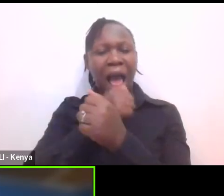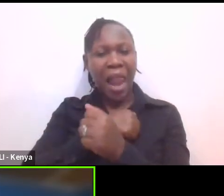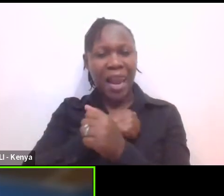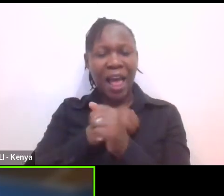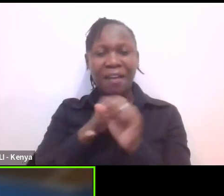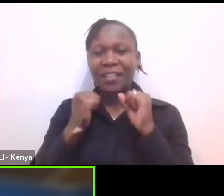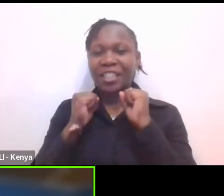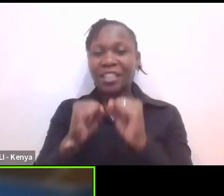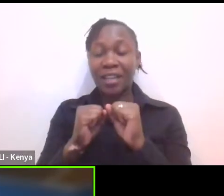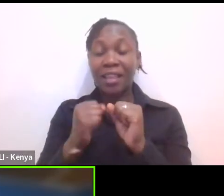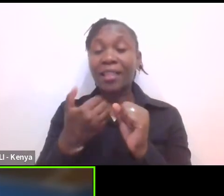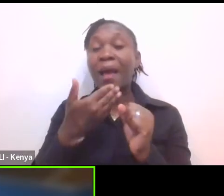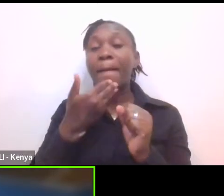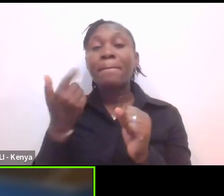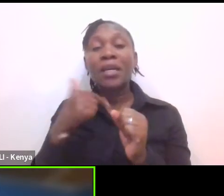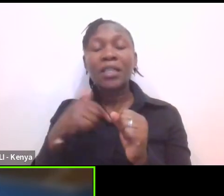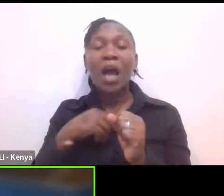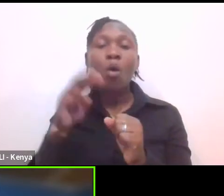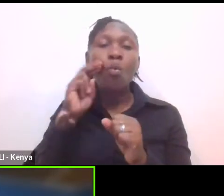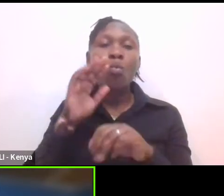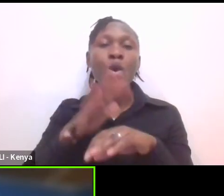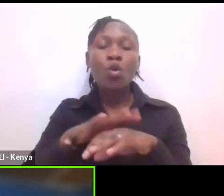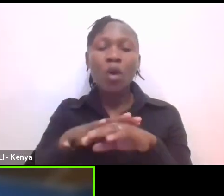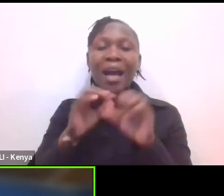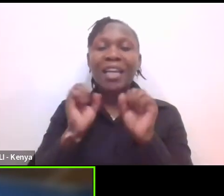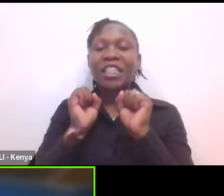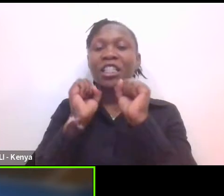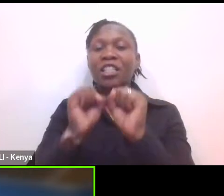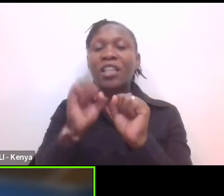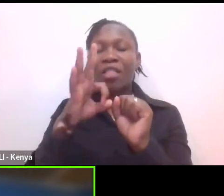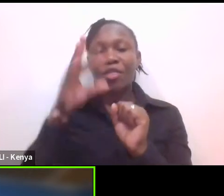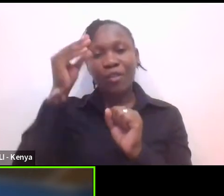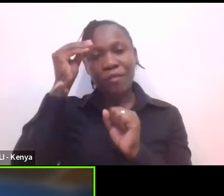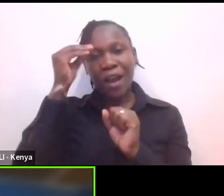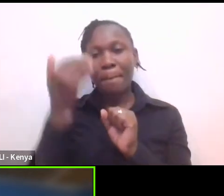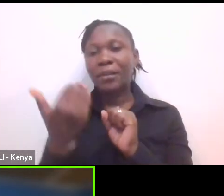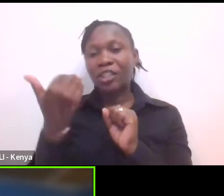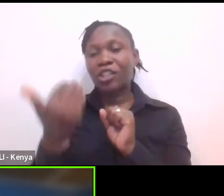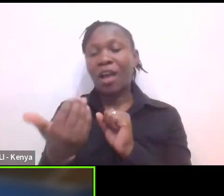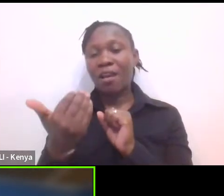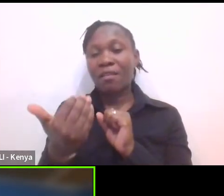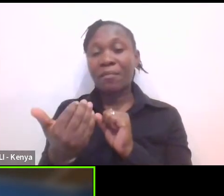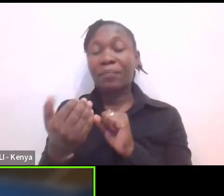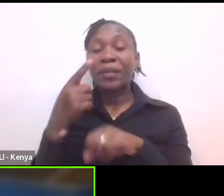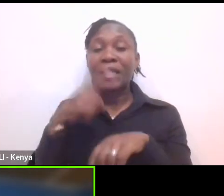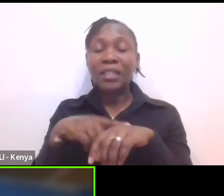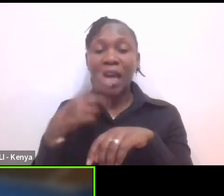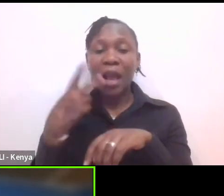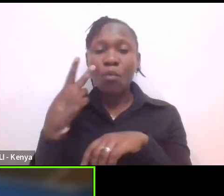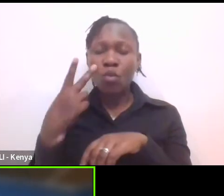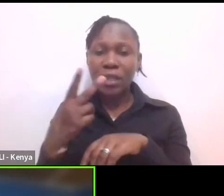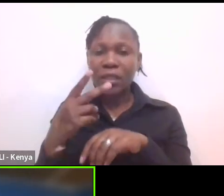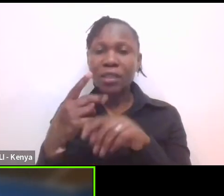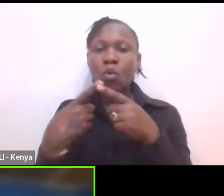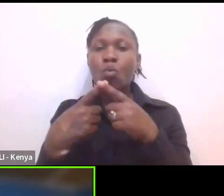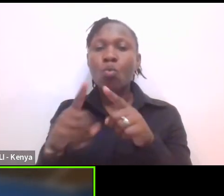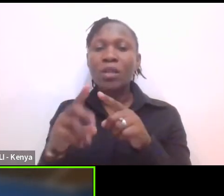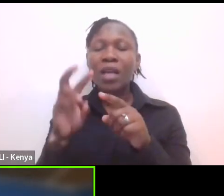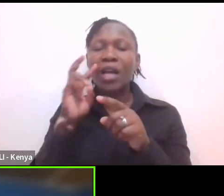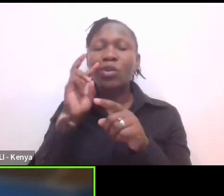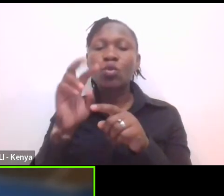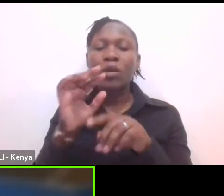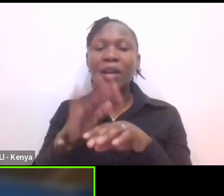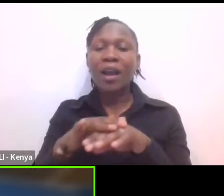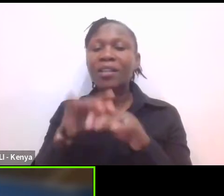look at the strengths and what can we do from there? If we start prescribing a pathway, and that's our language in the US